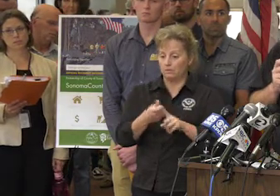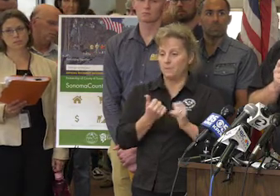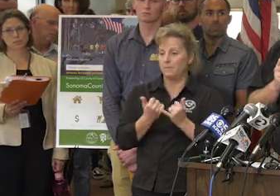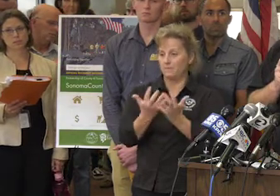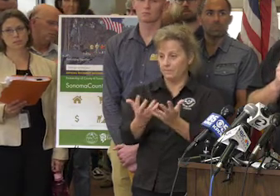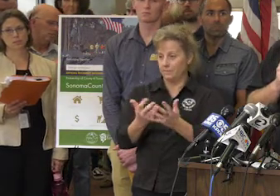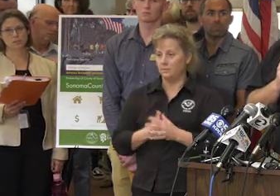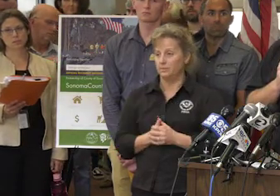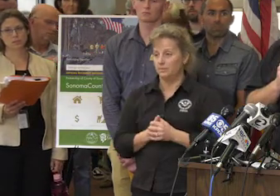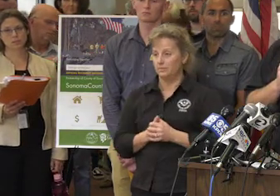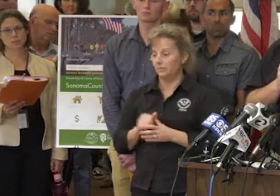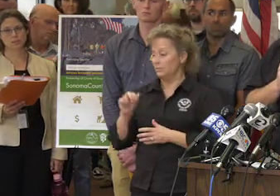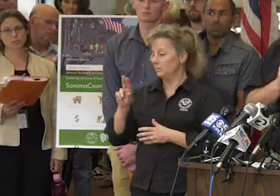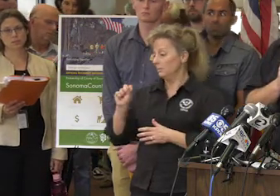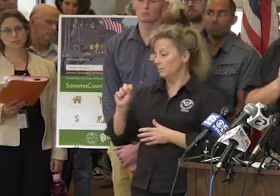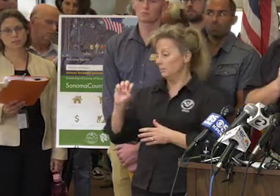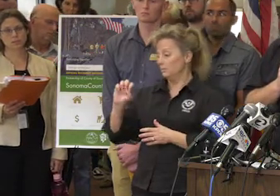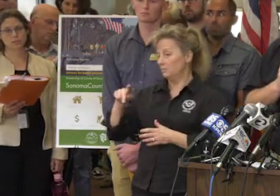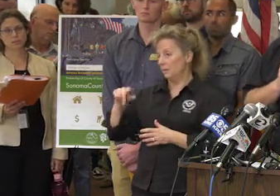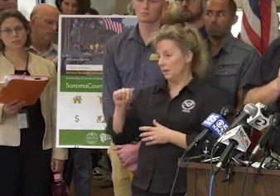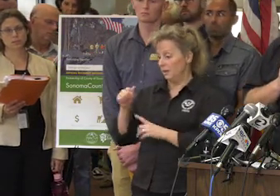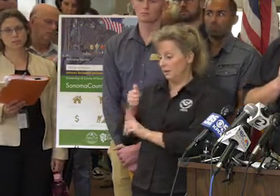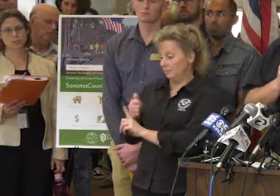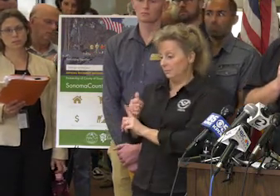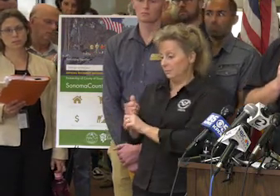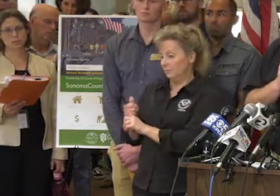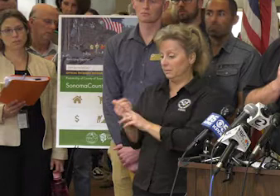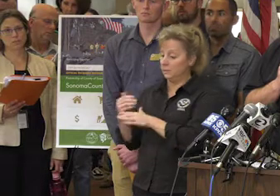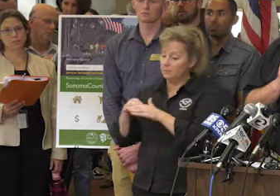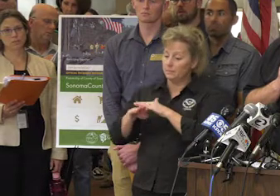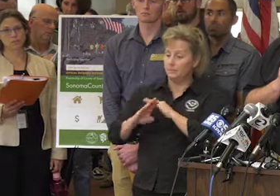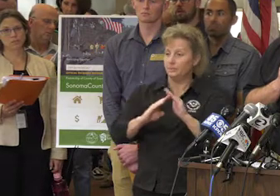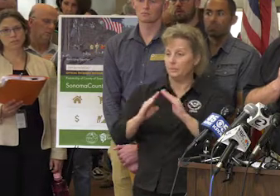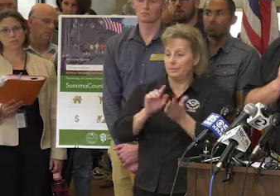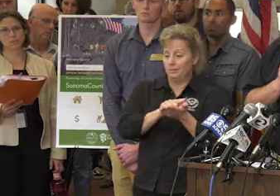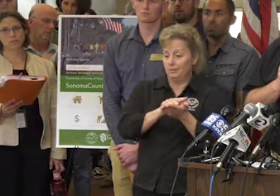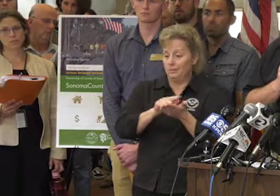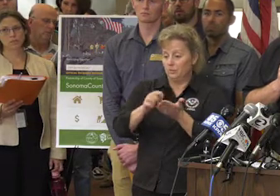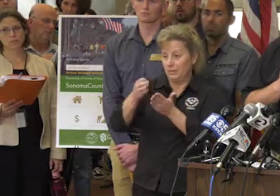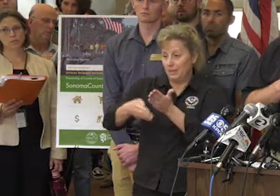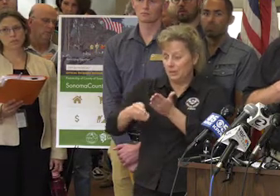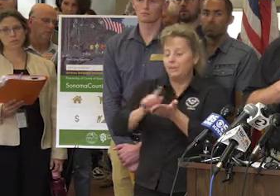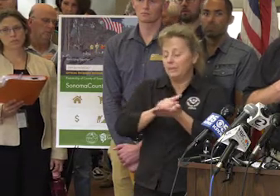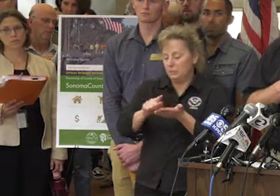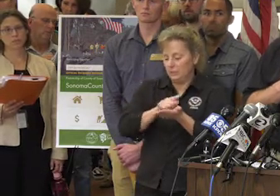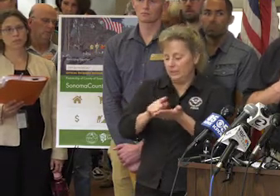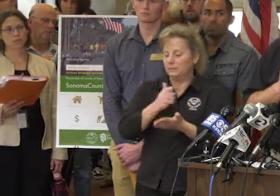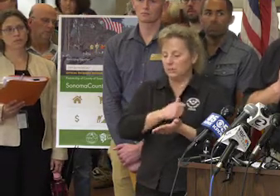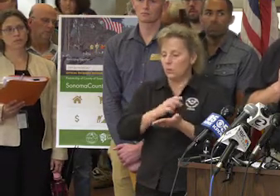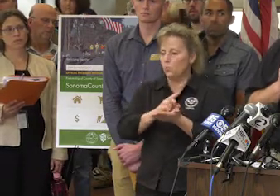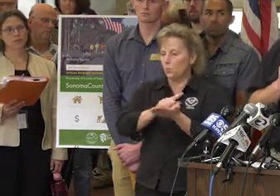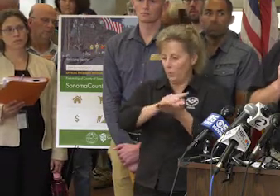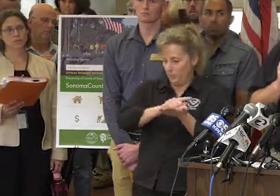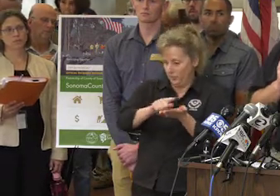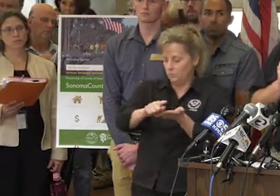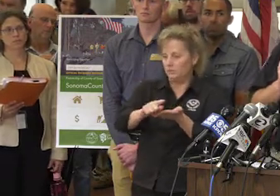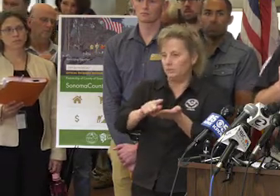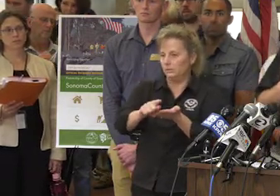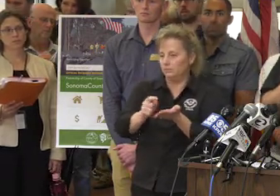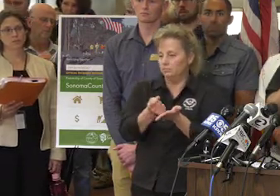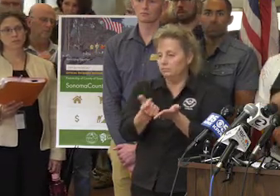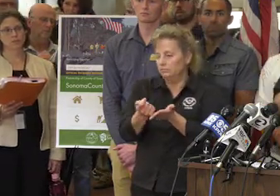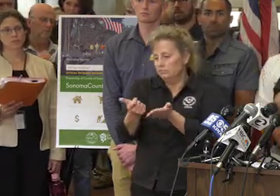fires. And so the US EPA is going to be moving into our communities this weekend, this week, excuse me, to begin removing